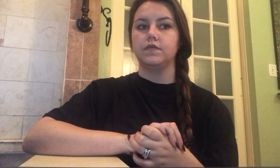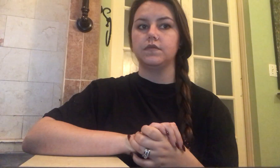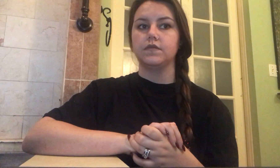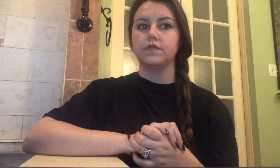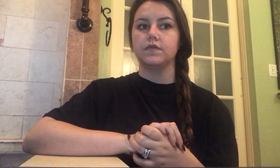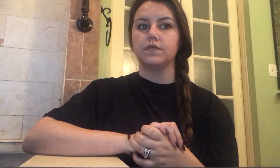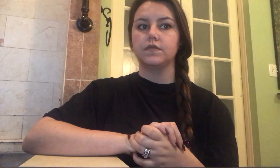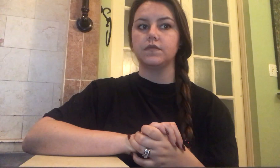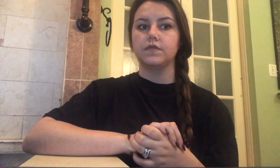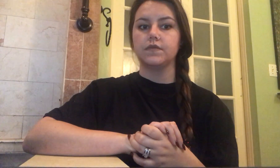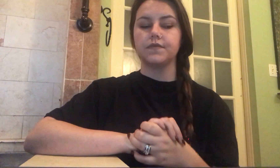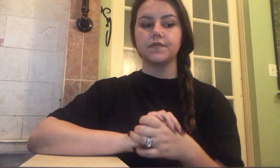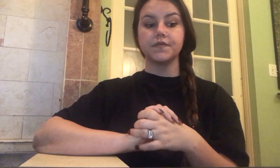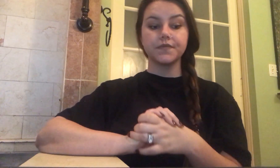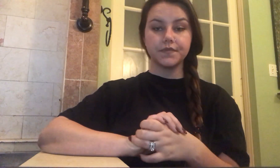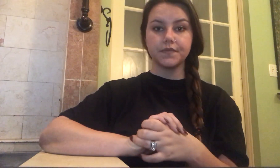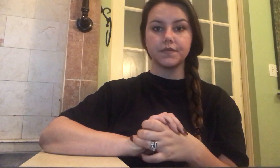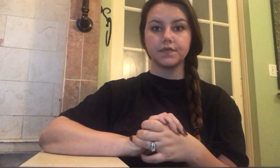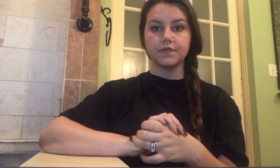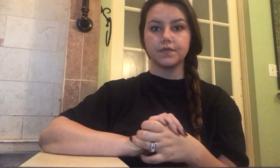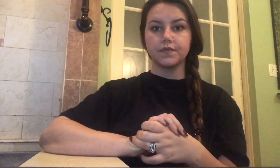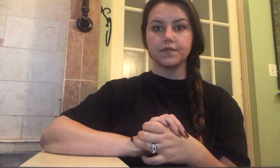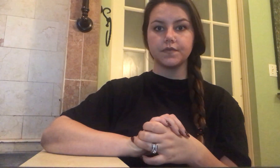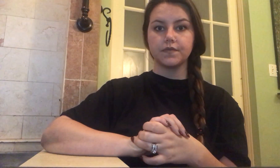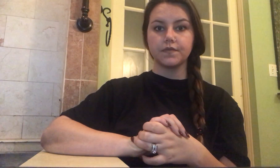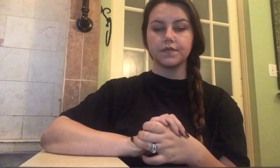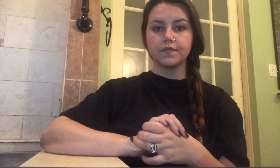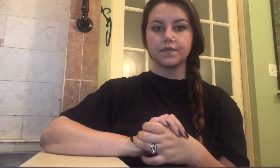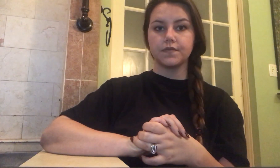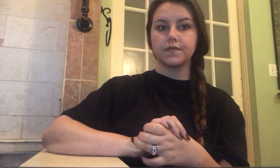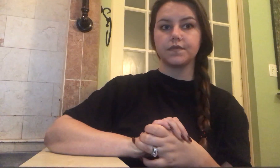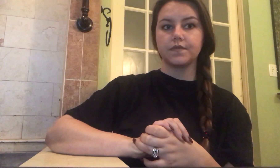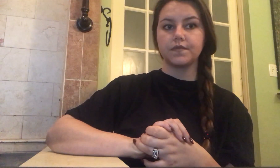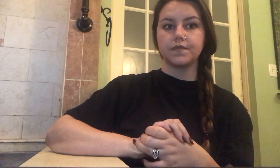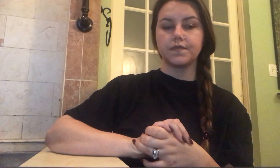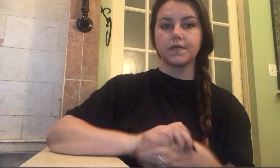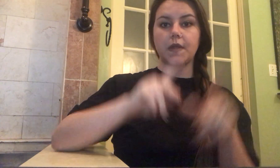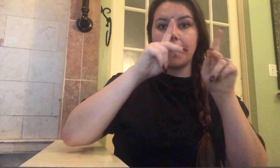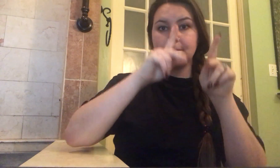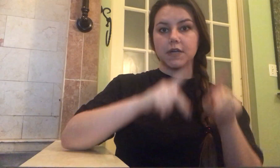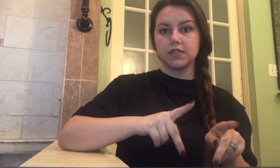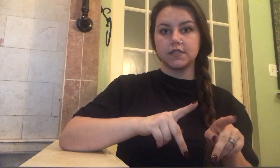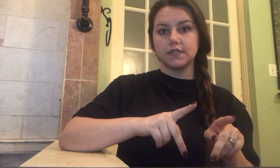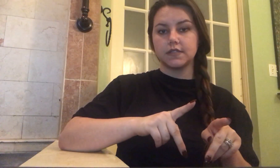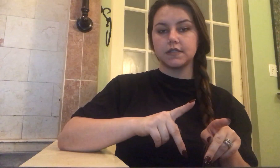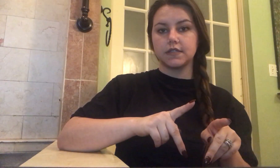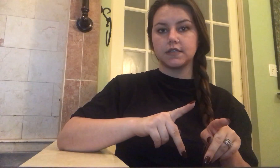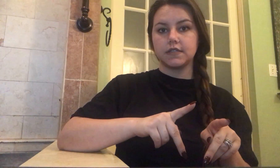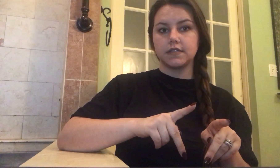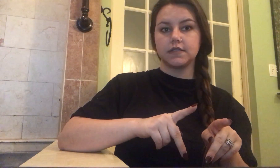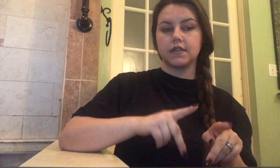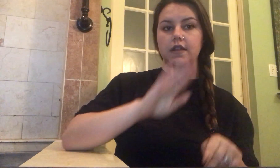more important than getting that person from 0 to 1. So the sanitation, the water, that to me is a human issue